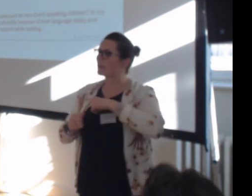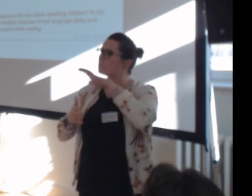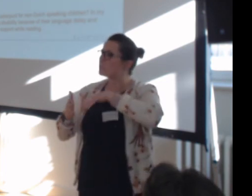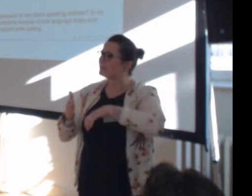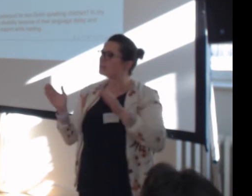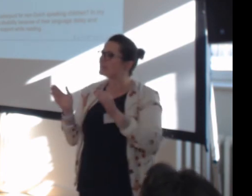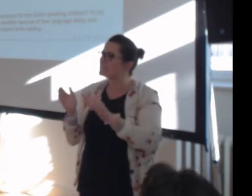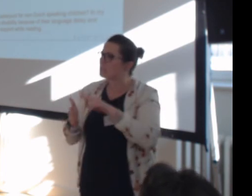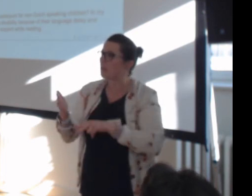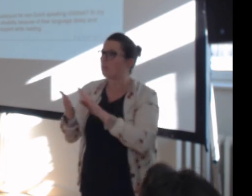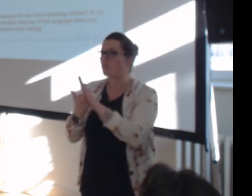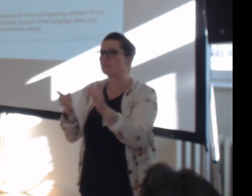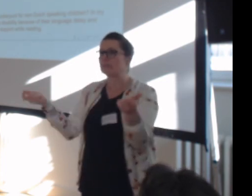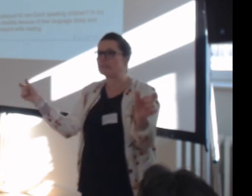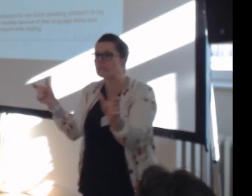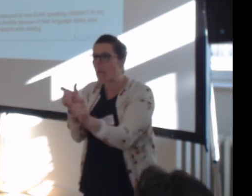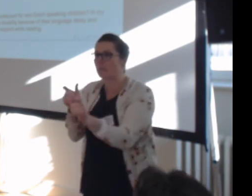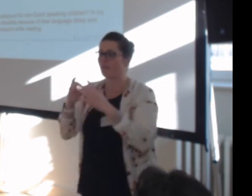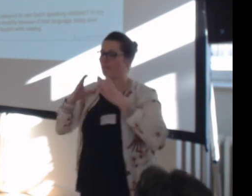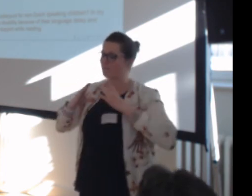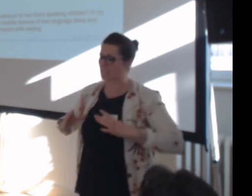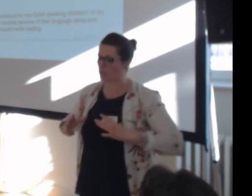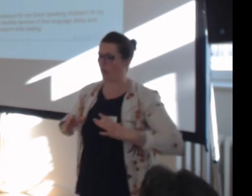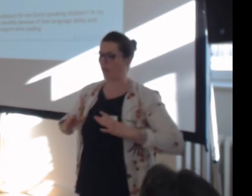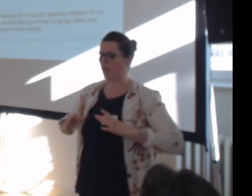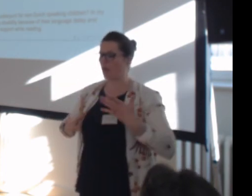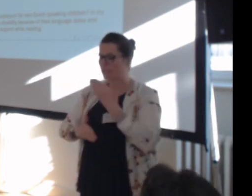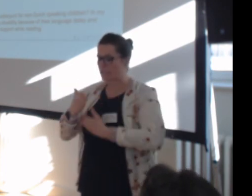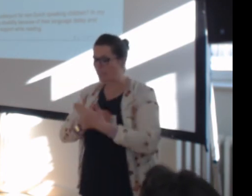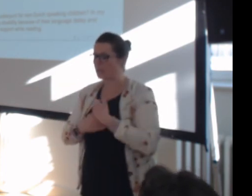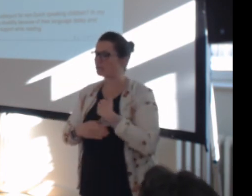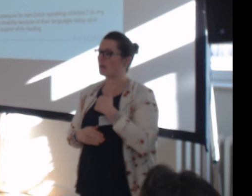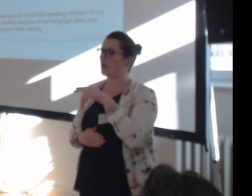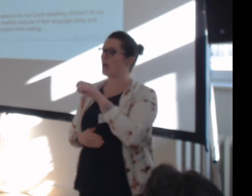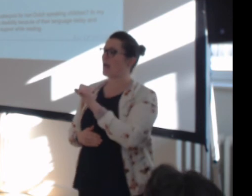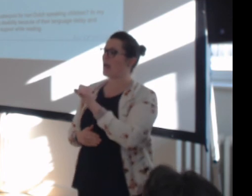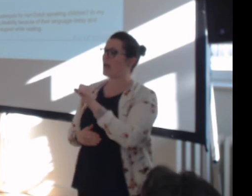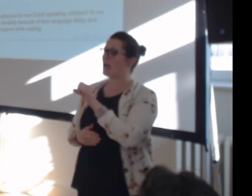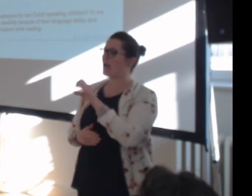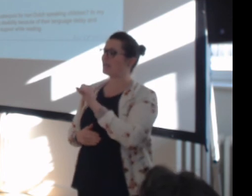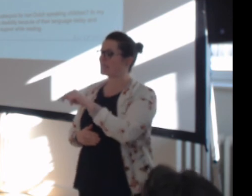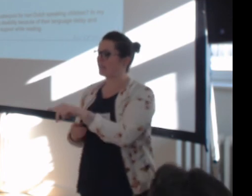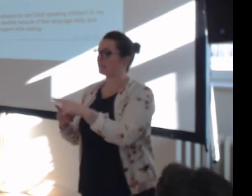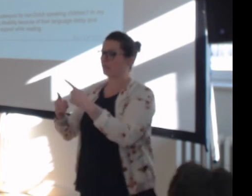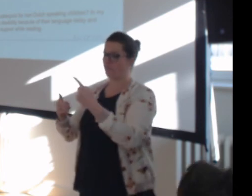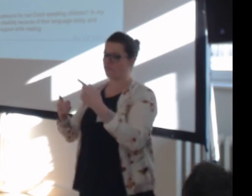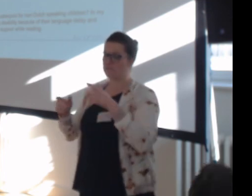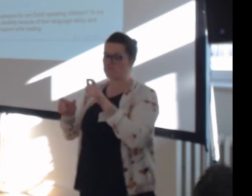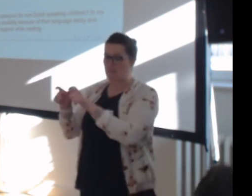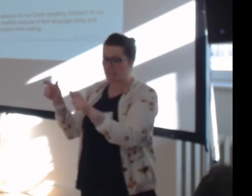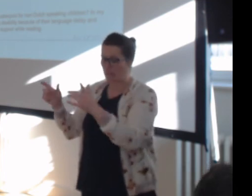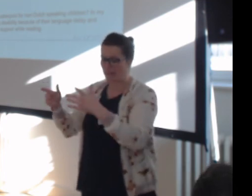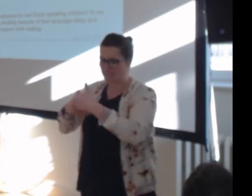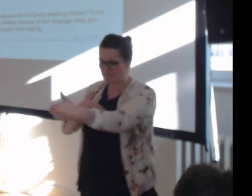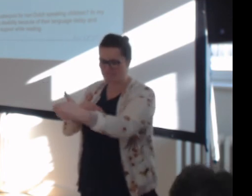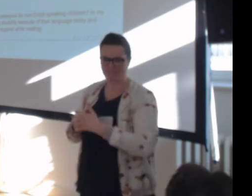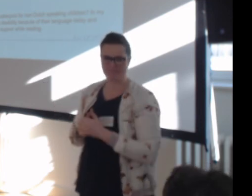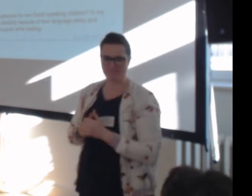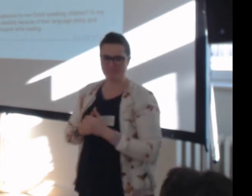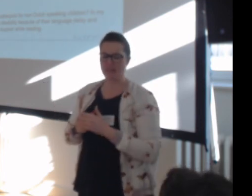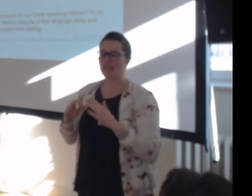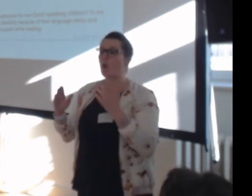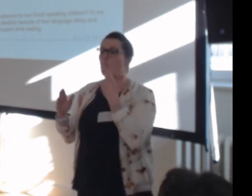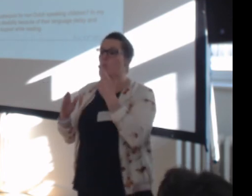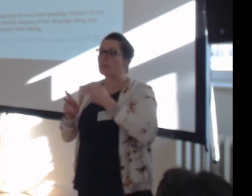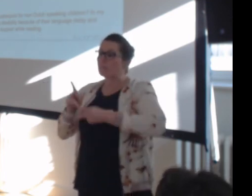disabilities such as dyslexia, physical disabilities such as MS, to mental disabilities, to aphasia, etc. Do we